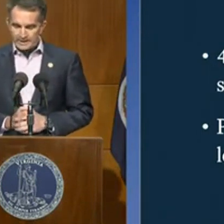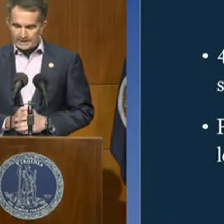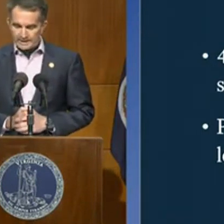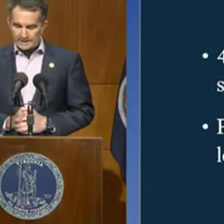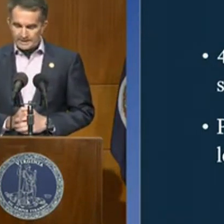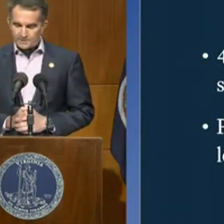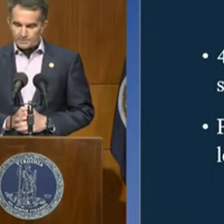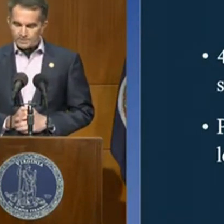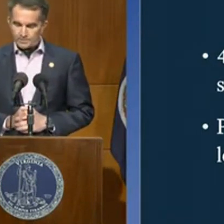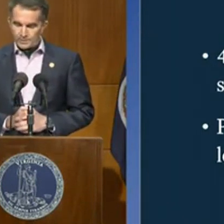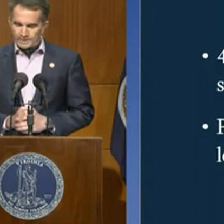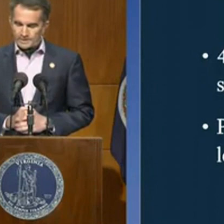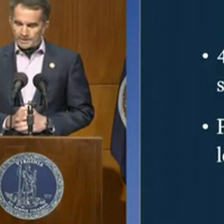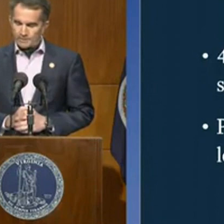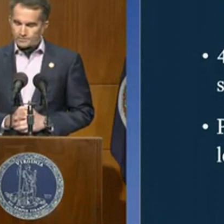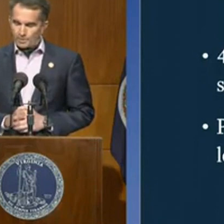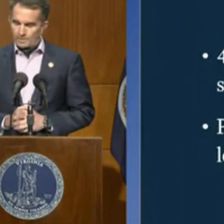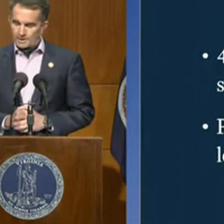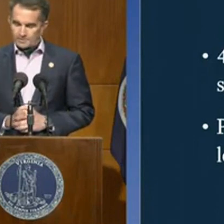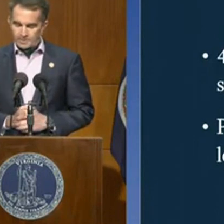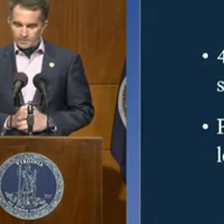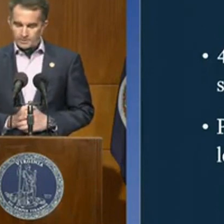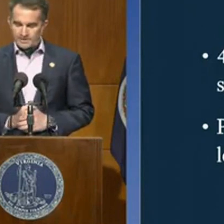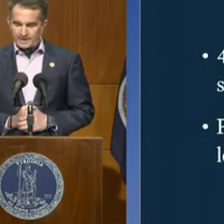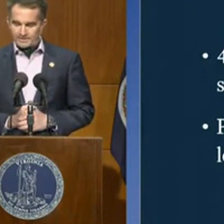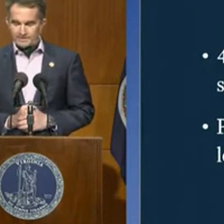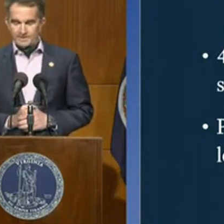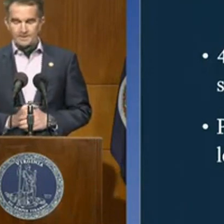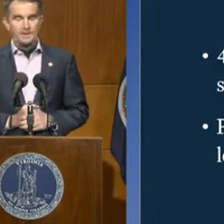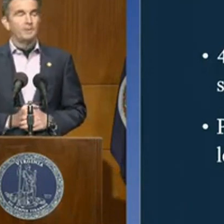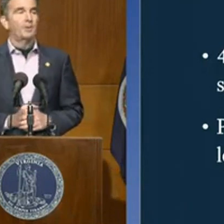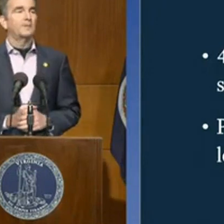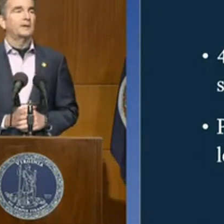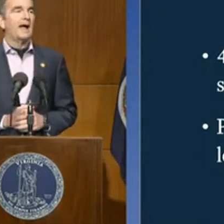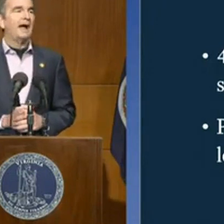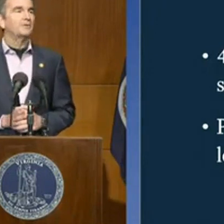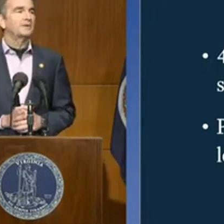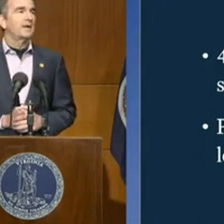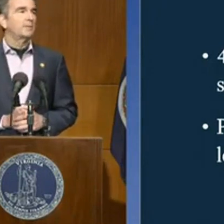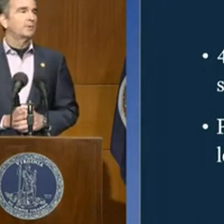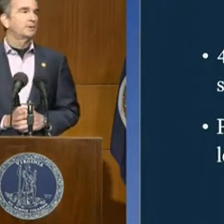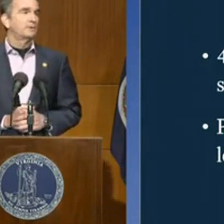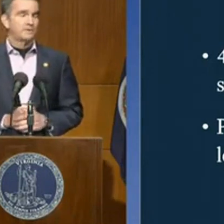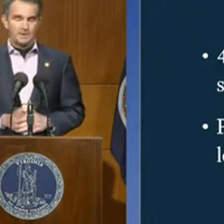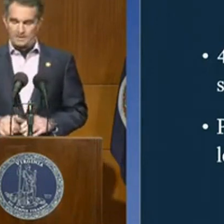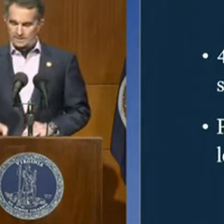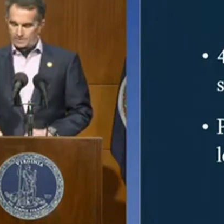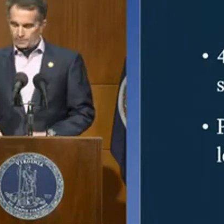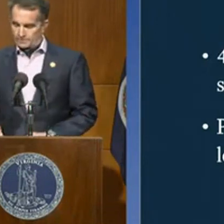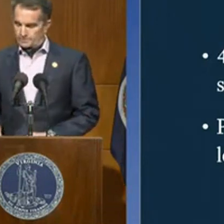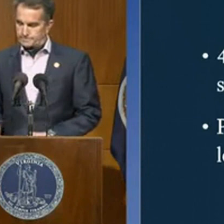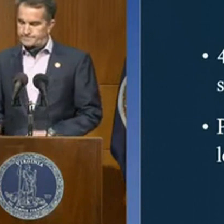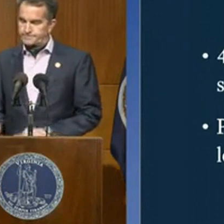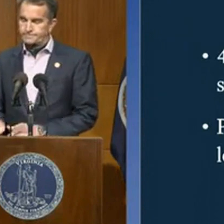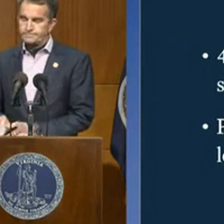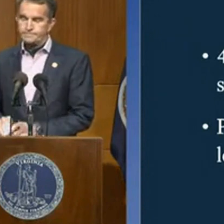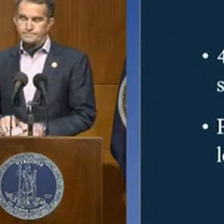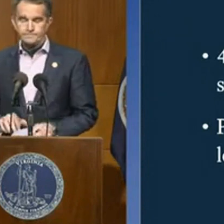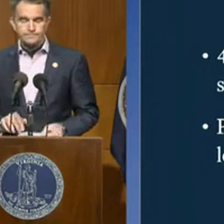this weekend and into this week, the Health Department has been doing testing in public housing neighborhoods in Richmond.